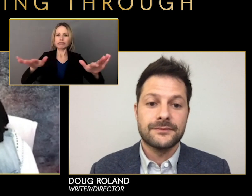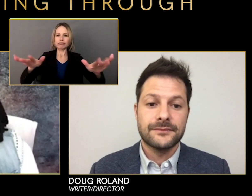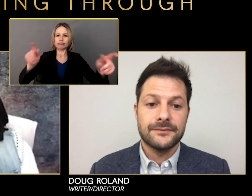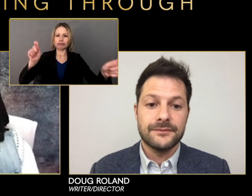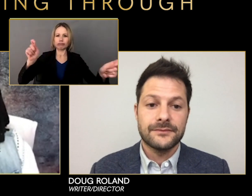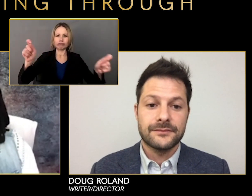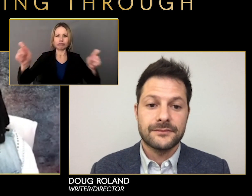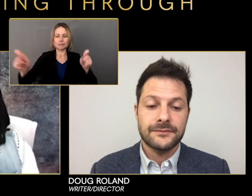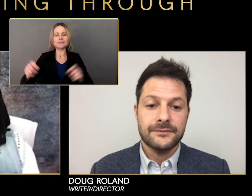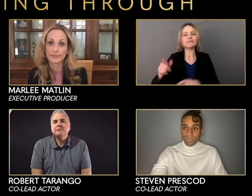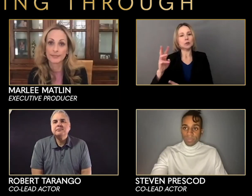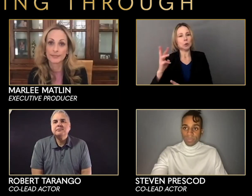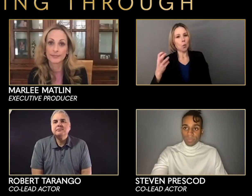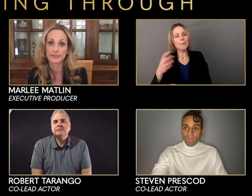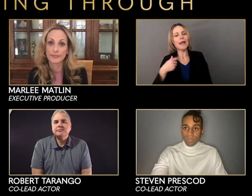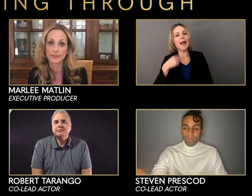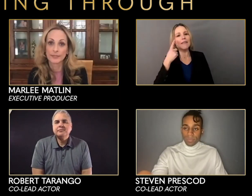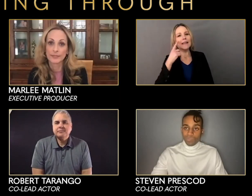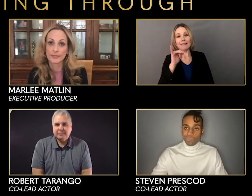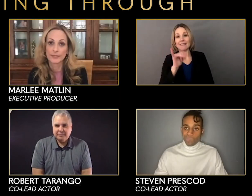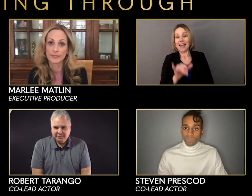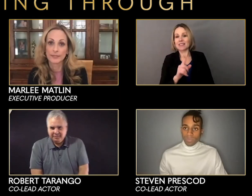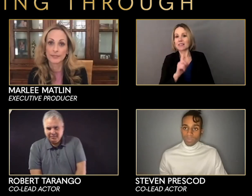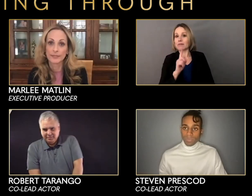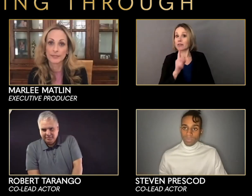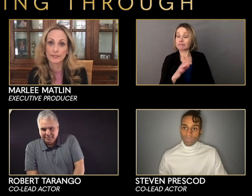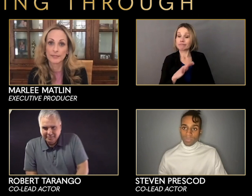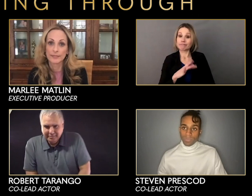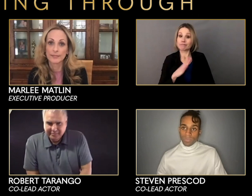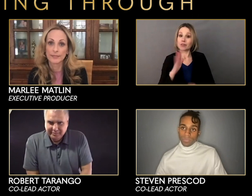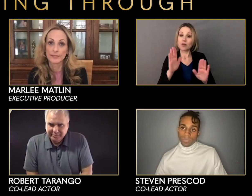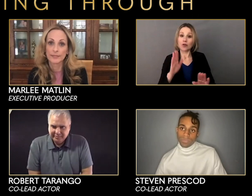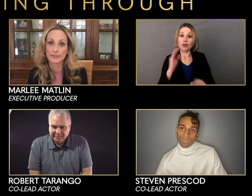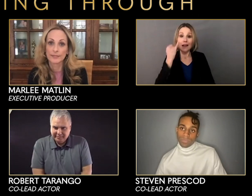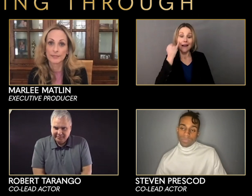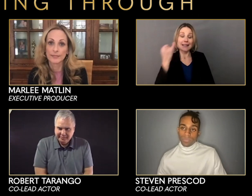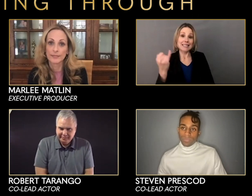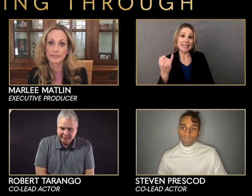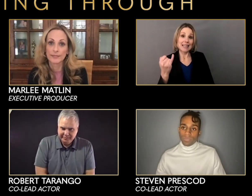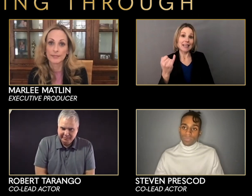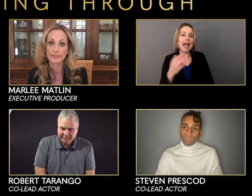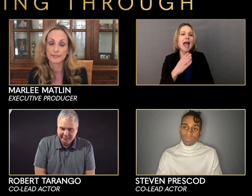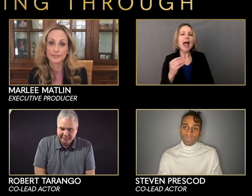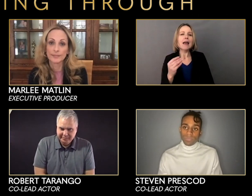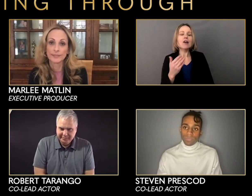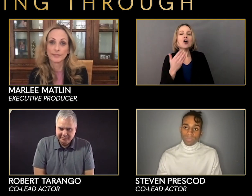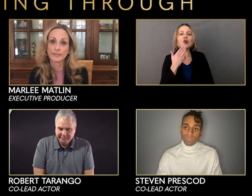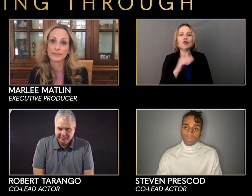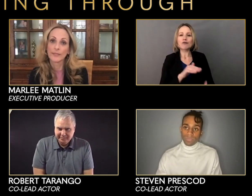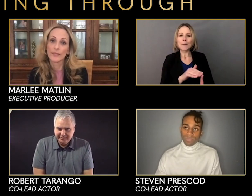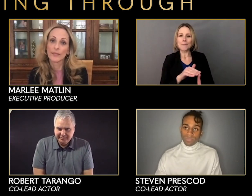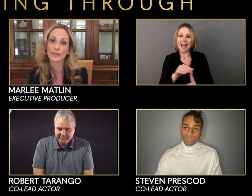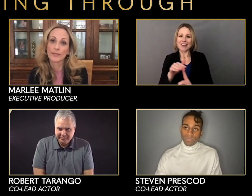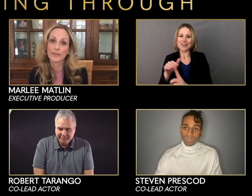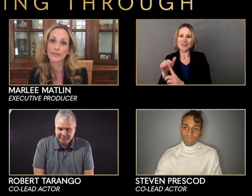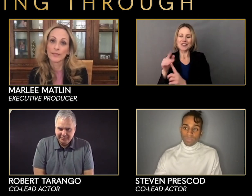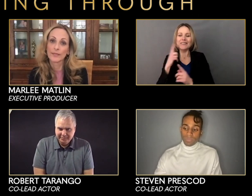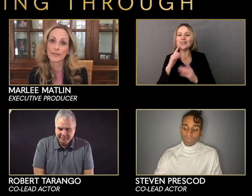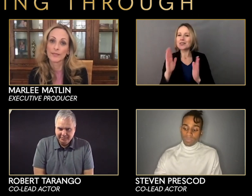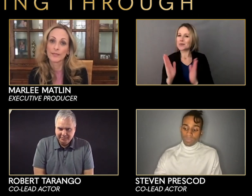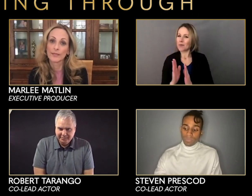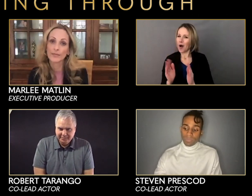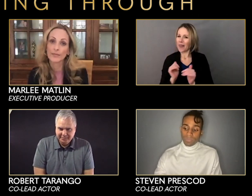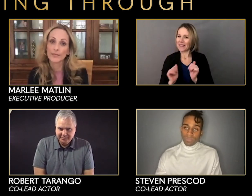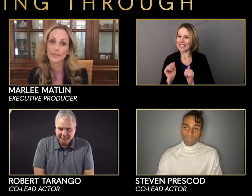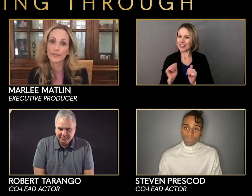I think it would be a really good idea and a good reminder for smaller theaters